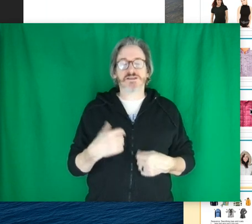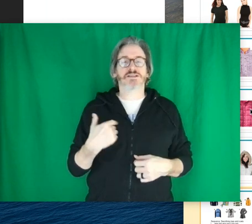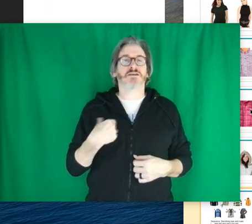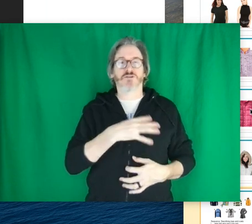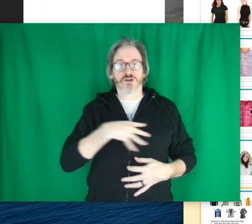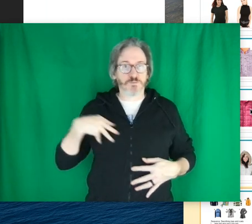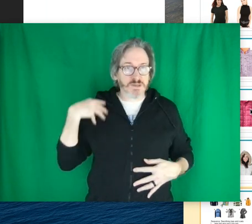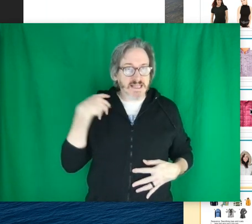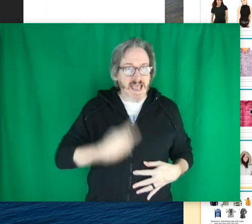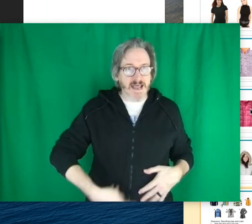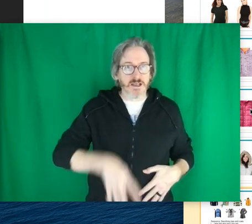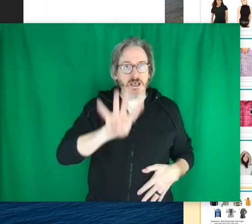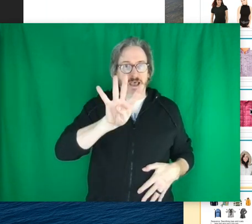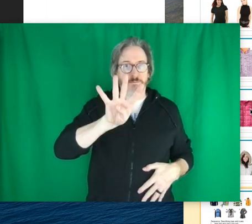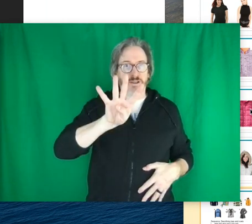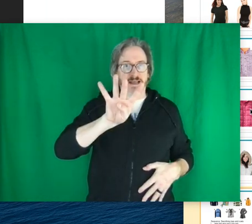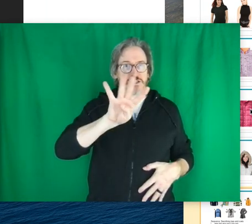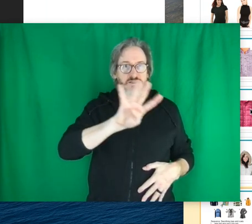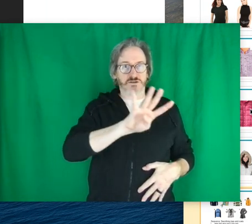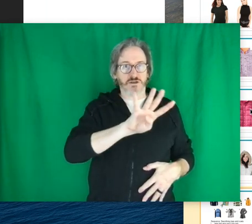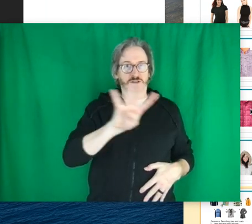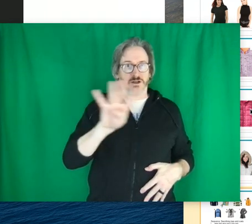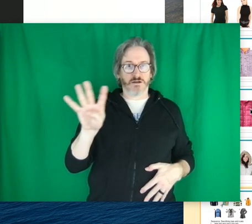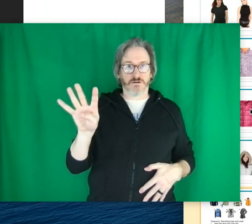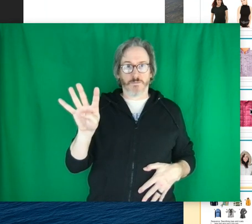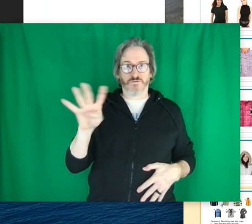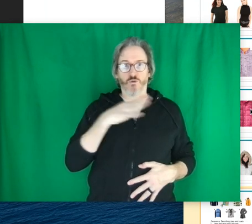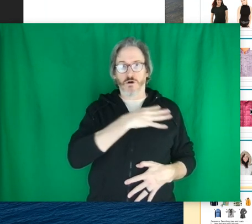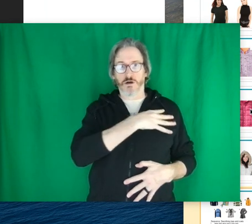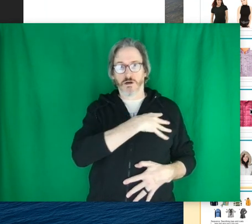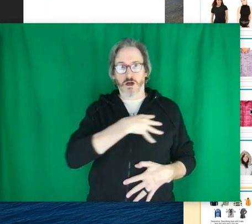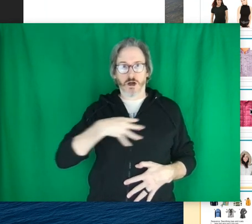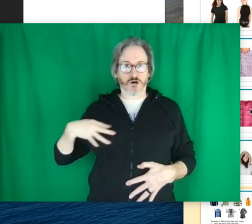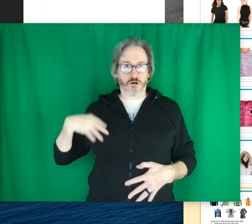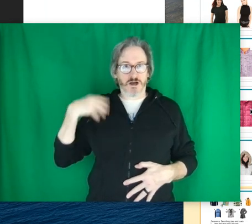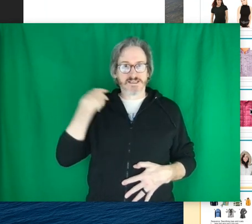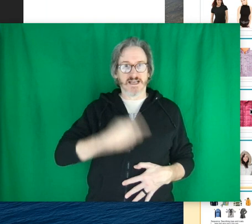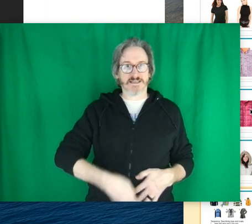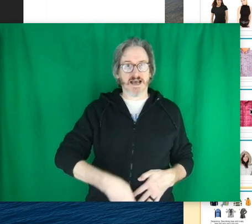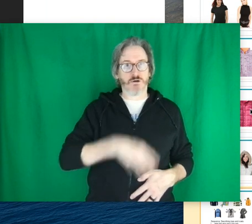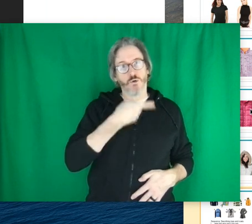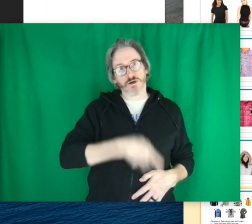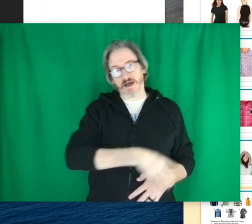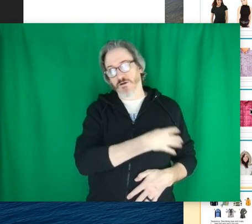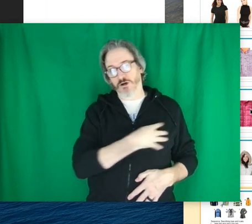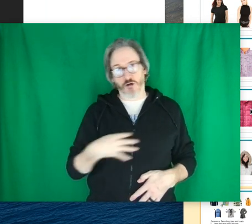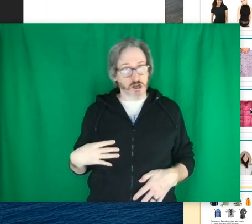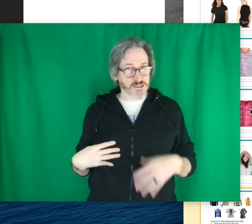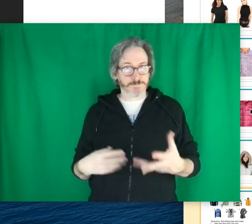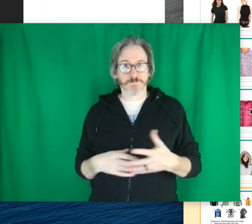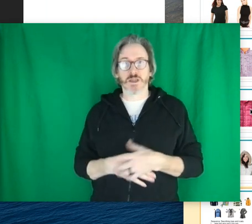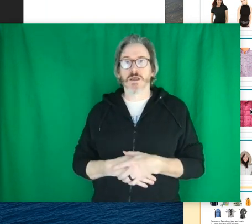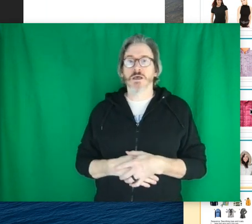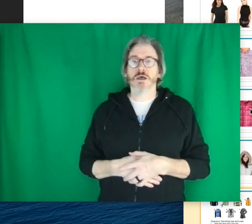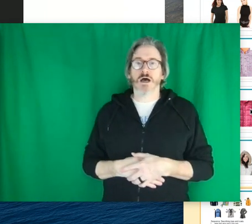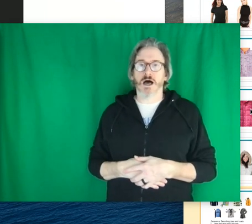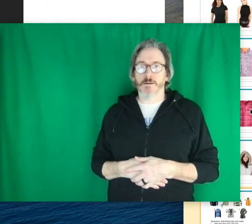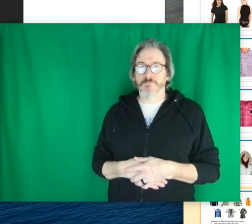stripes, if there's plaid, and plaid is the number four, across and down, or down and across.